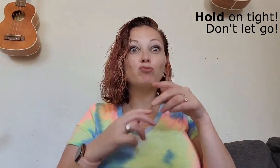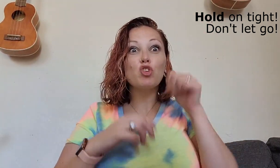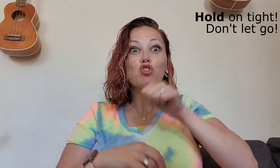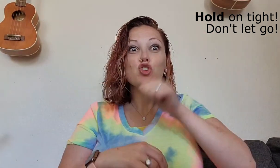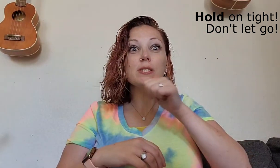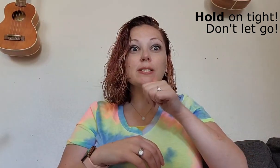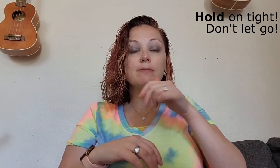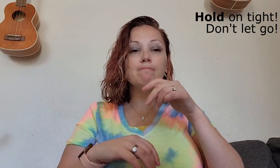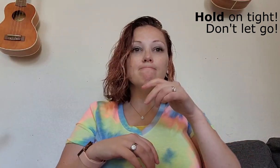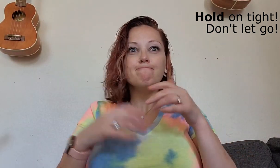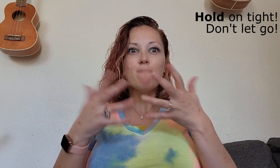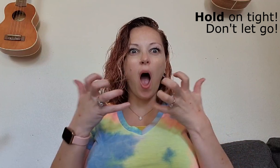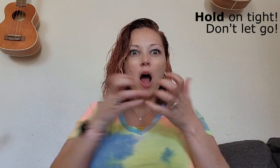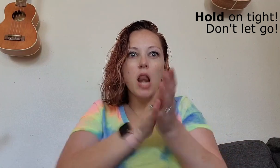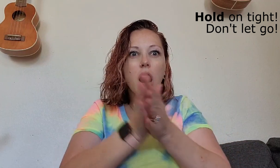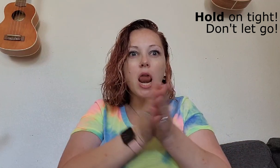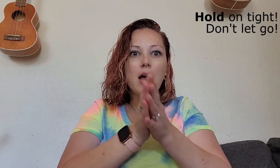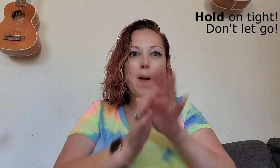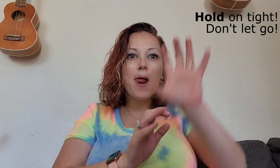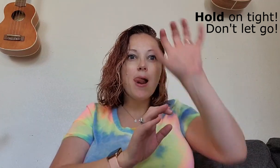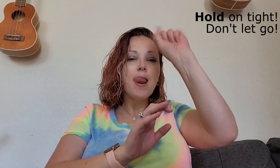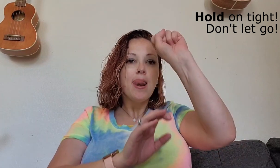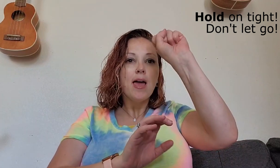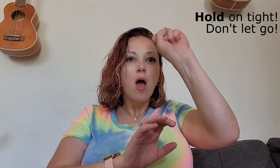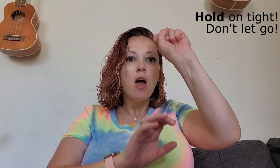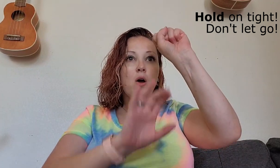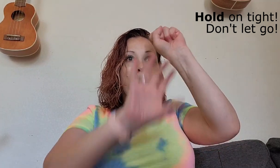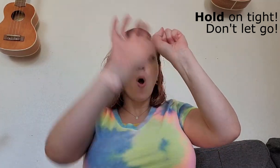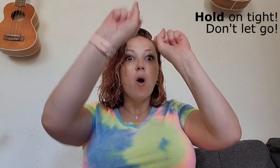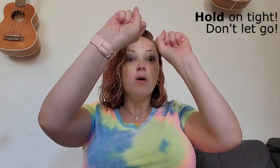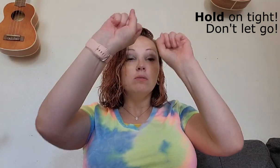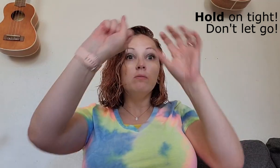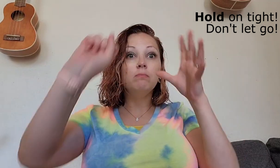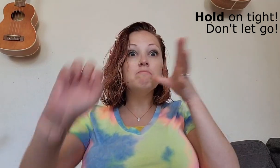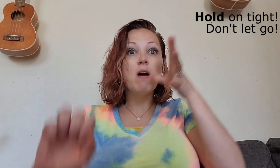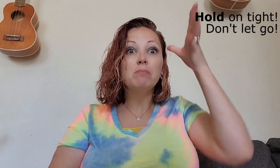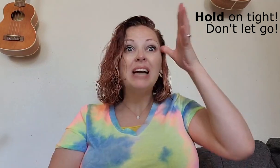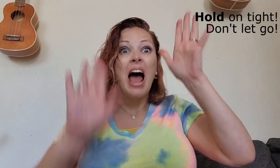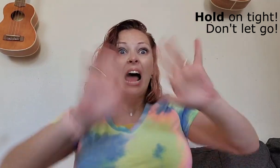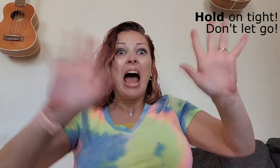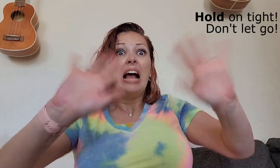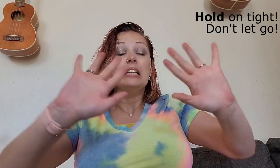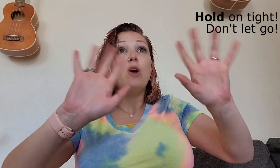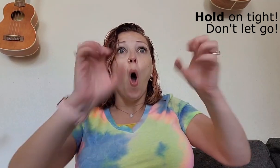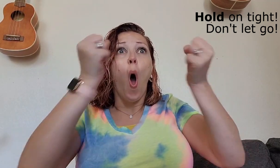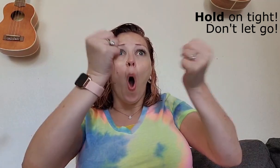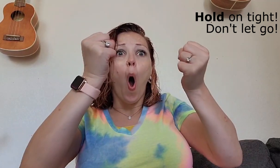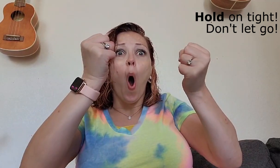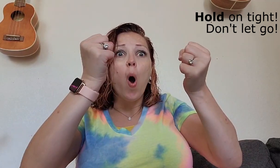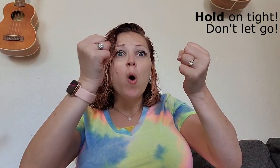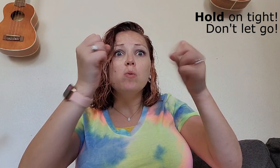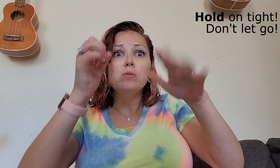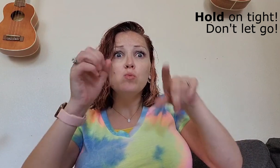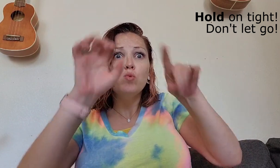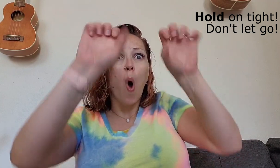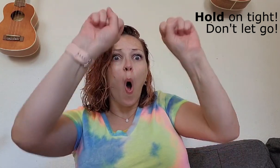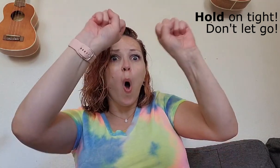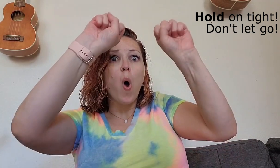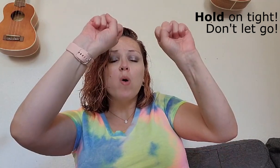climb on. And I really wanted to, so I was climbing. But then Mom and Dad saw me, and they yelled at me, "You got